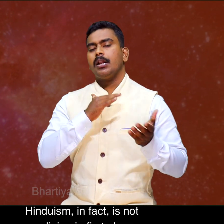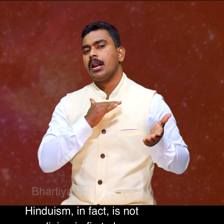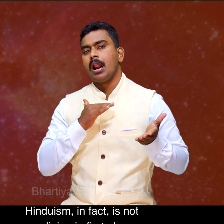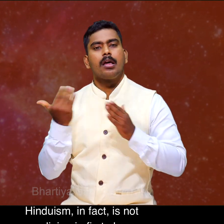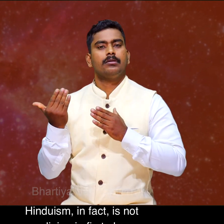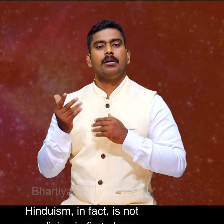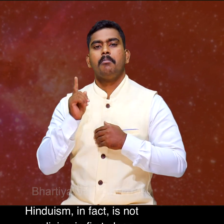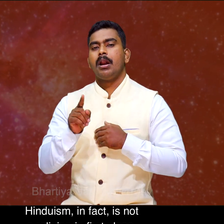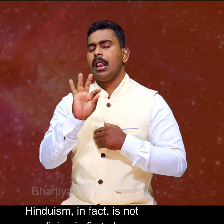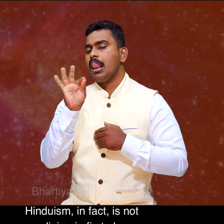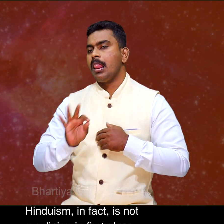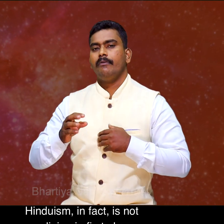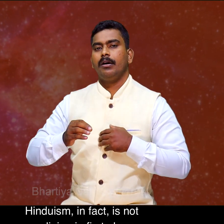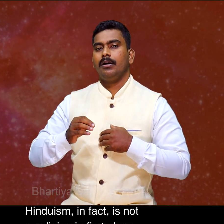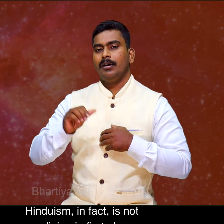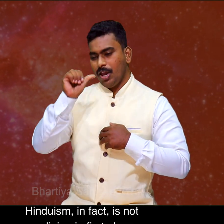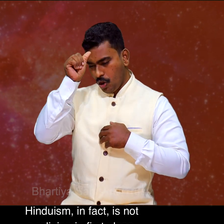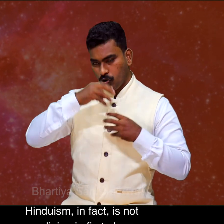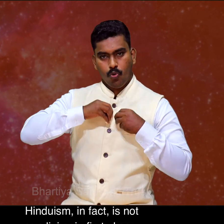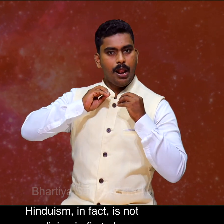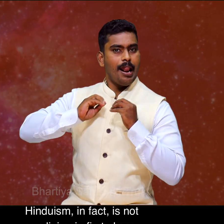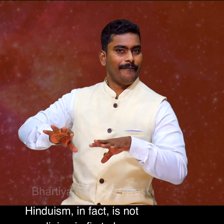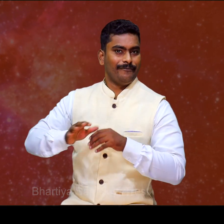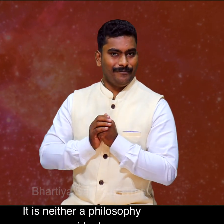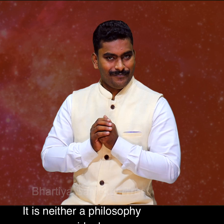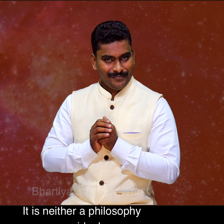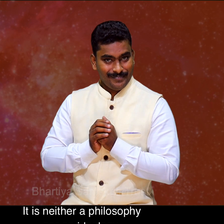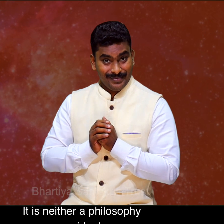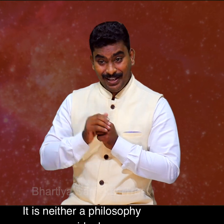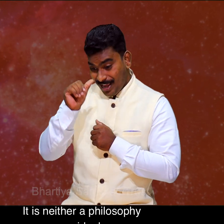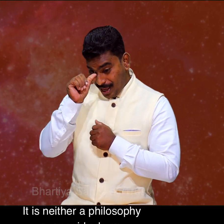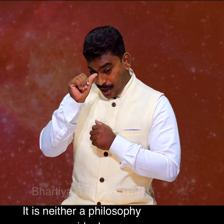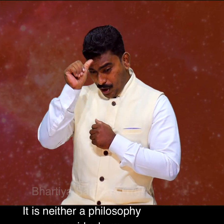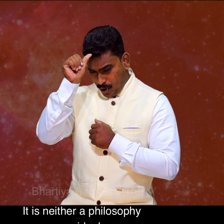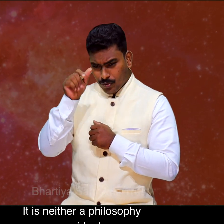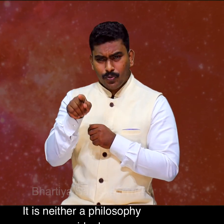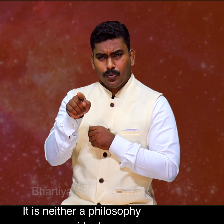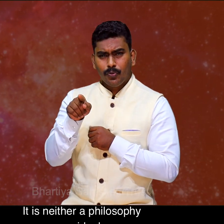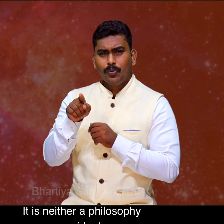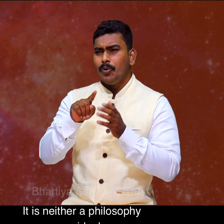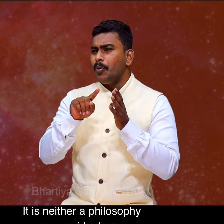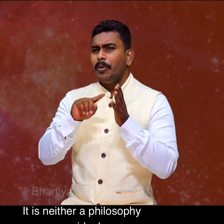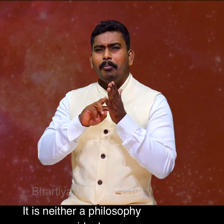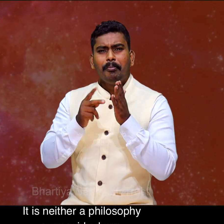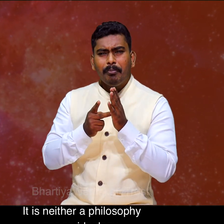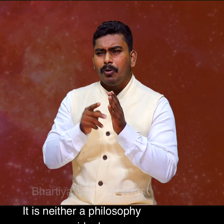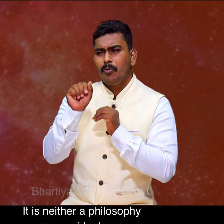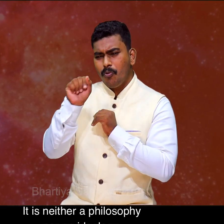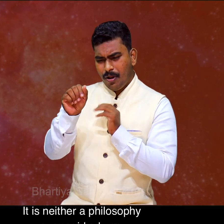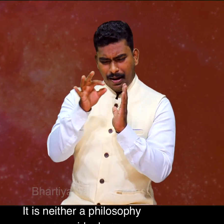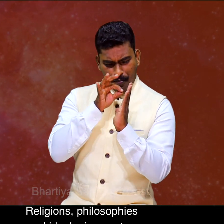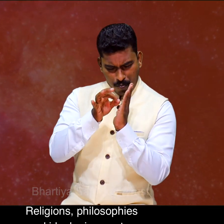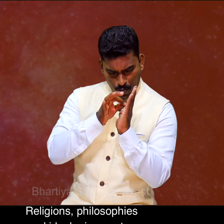Hinduism, in fact, is not a religion in first place. It is neither a philosophy nor an ideology.